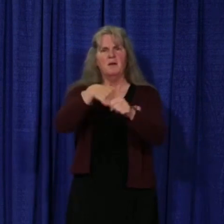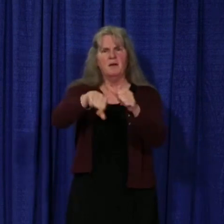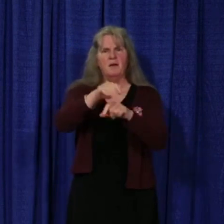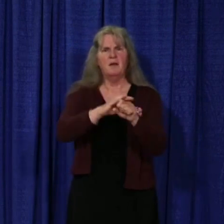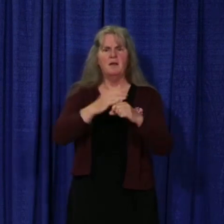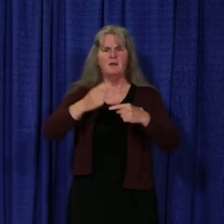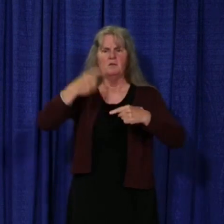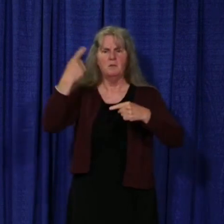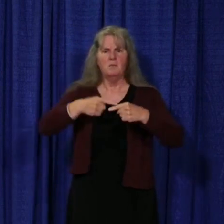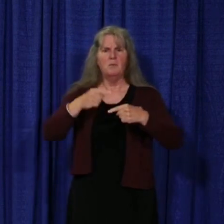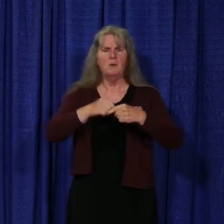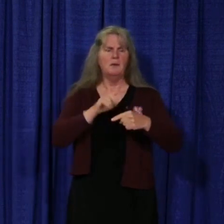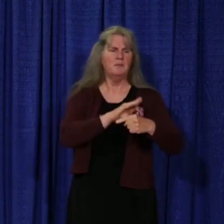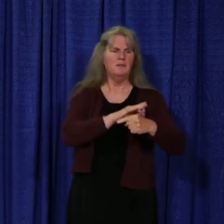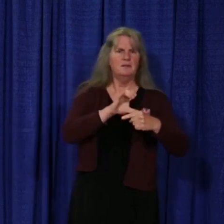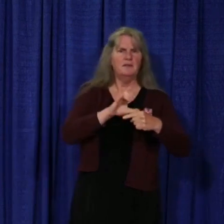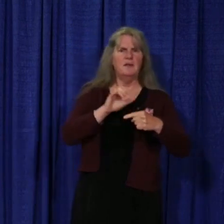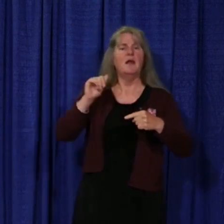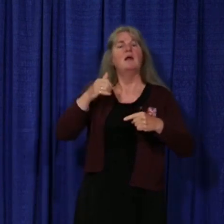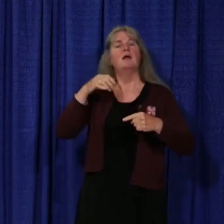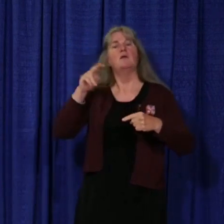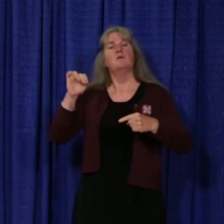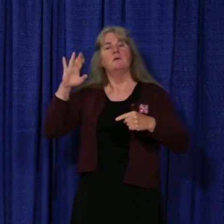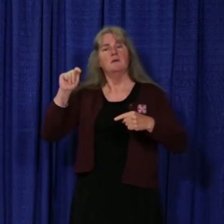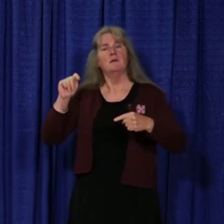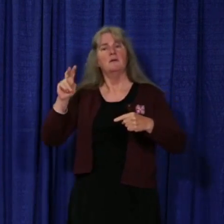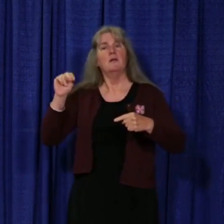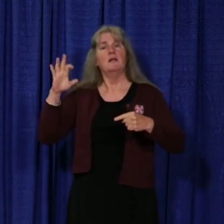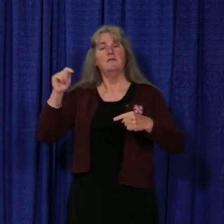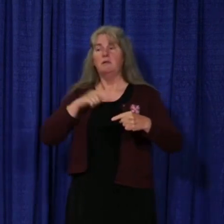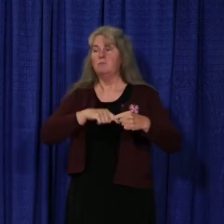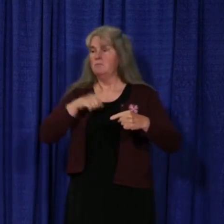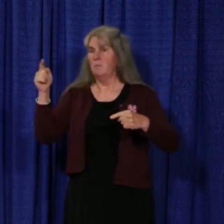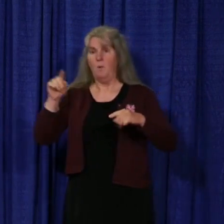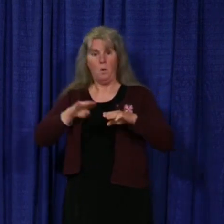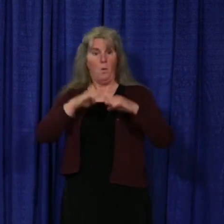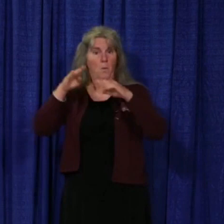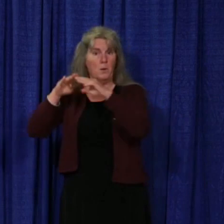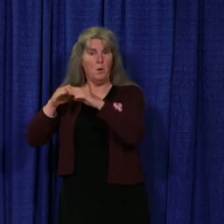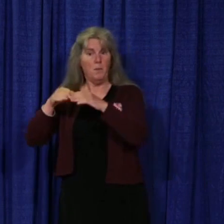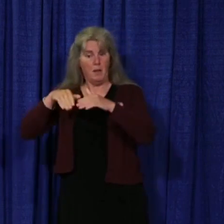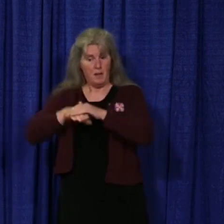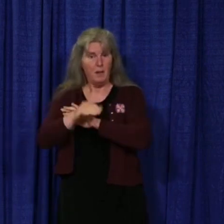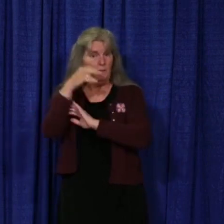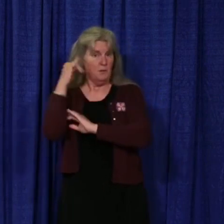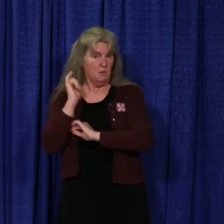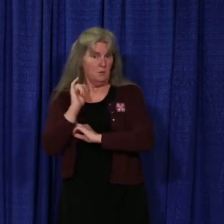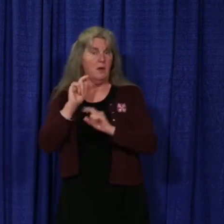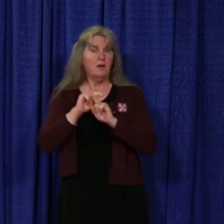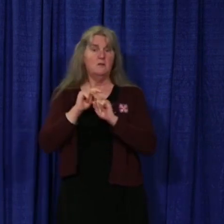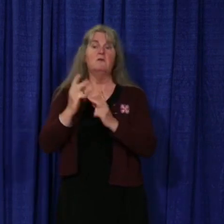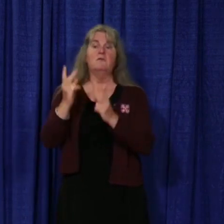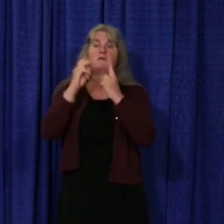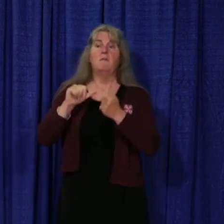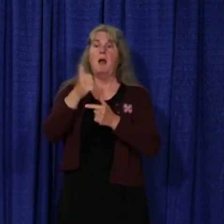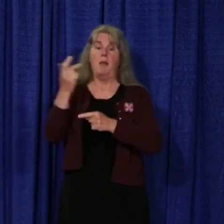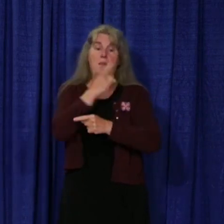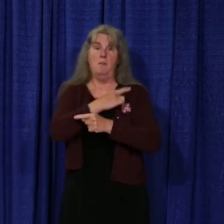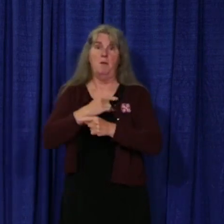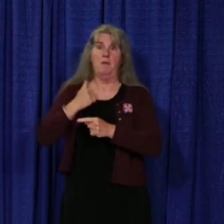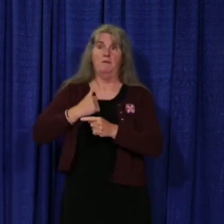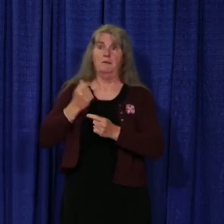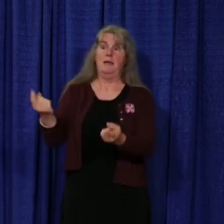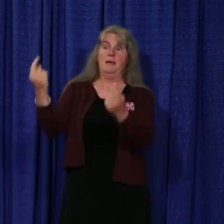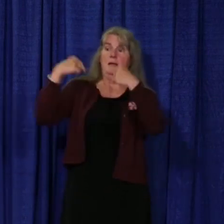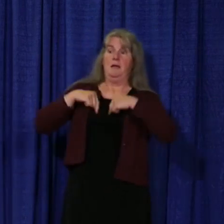border restrictions between British Columbia, Northwest Territories, and Nunavut lifted, as well as visitors from other Canadian provinces